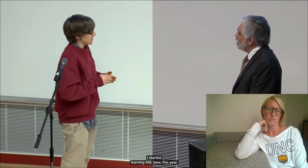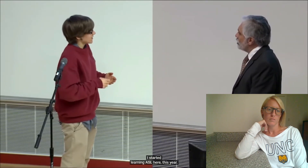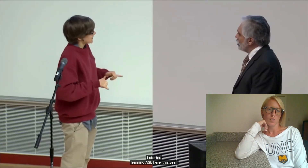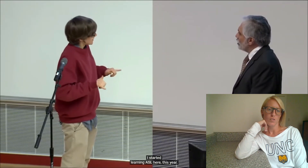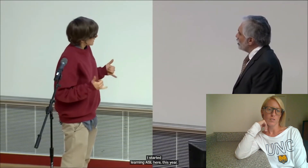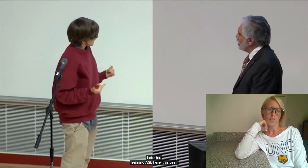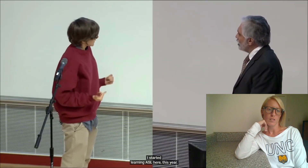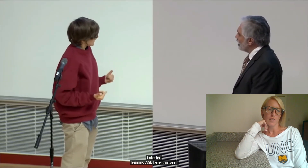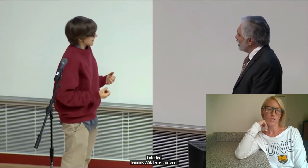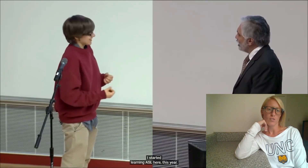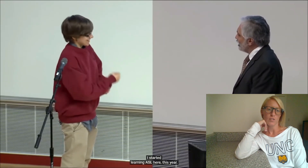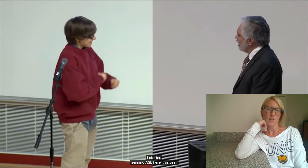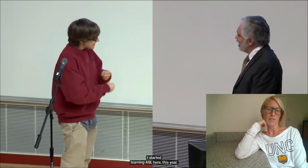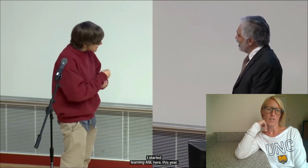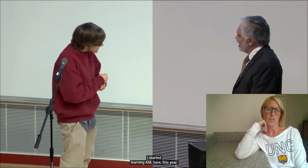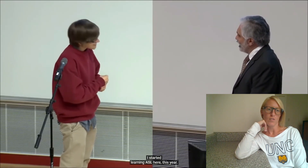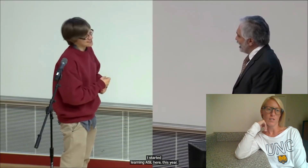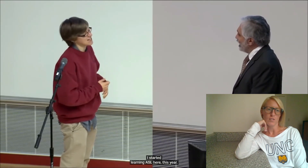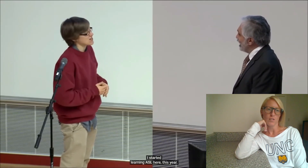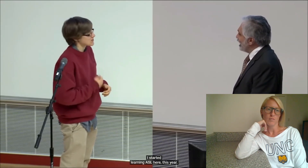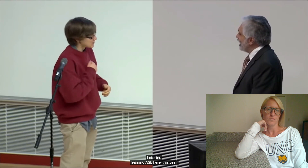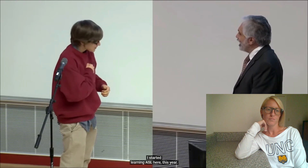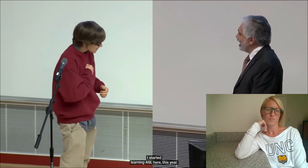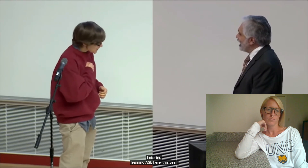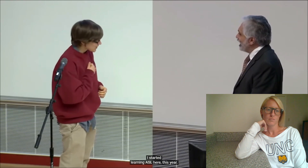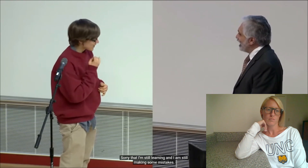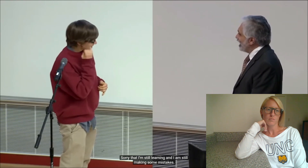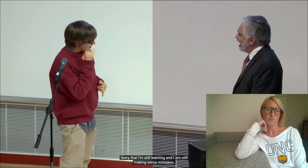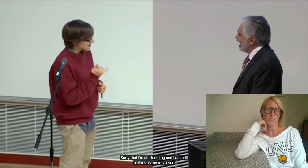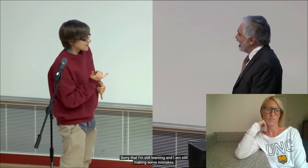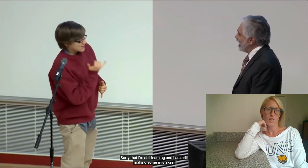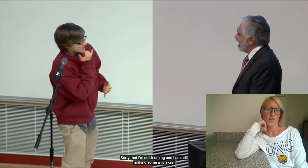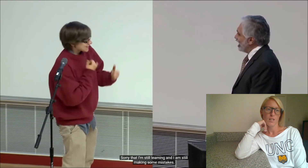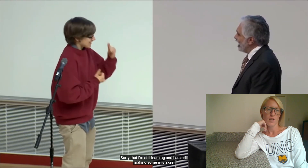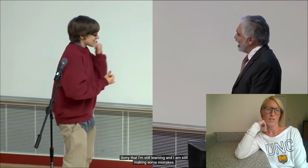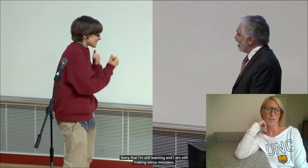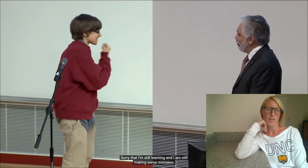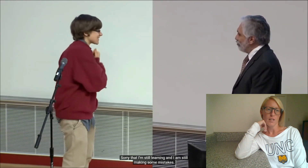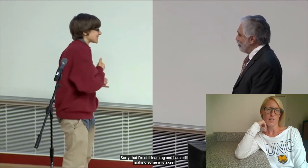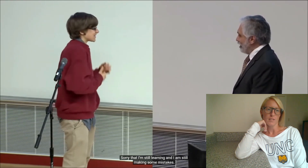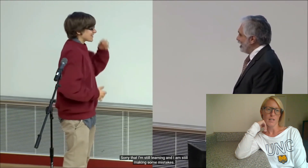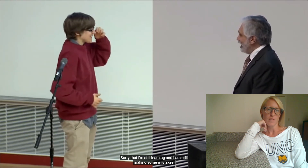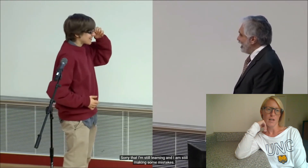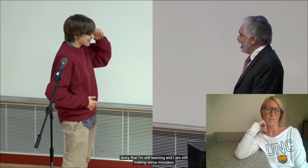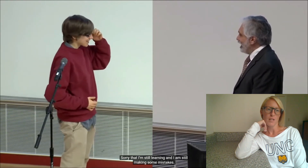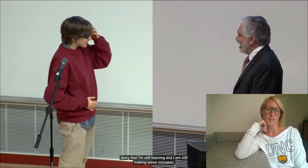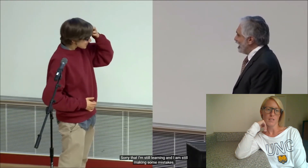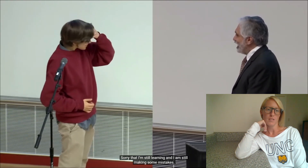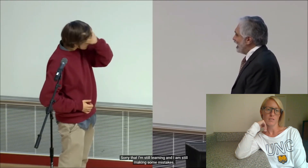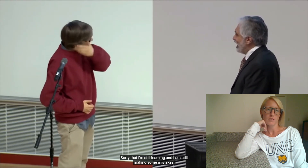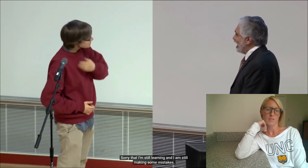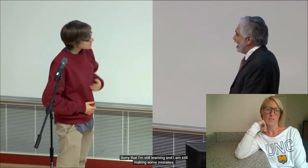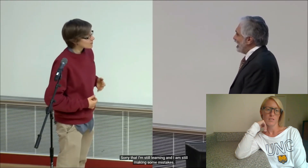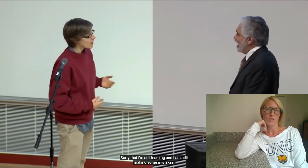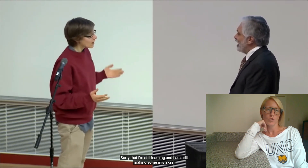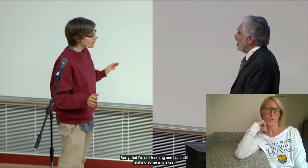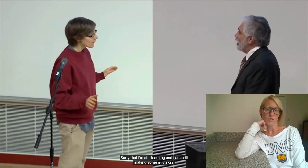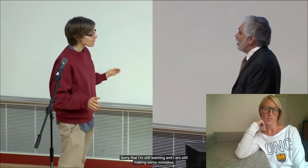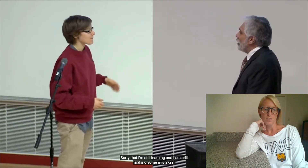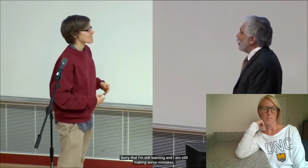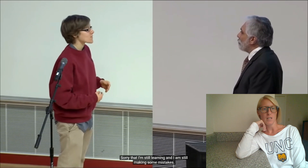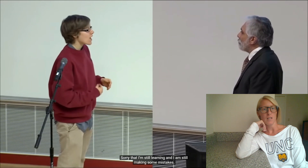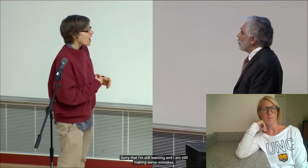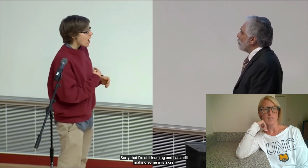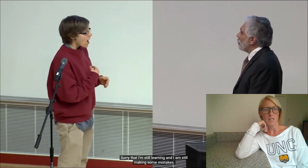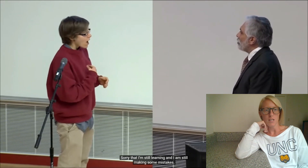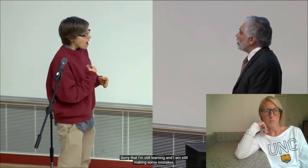learning ASL I started learning ASL here this year. Sorry that I'm still learning and I'm still making some mistakes.